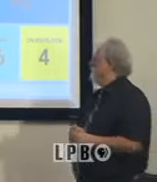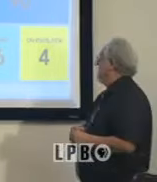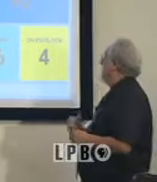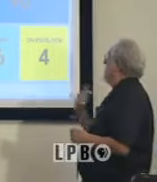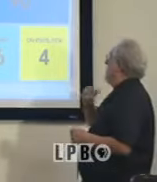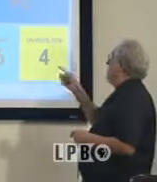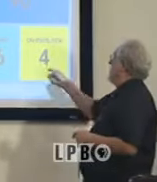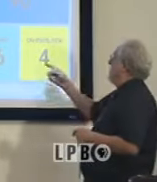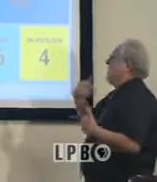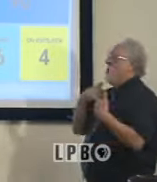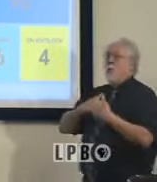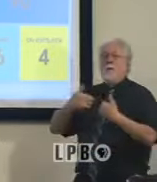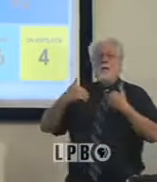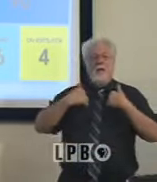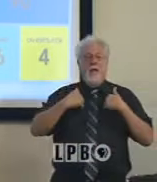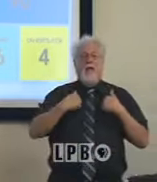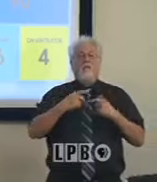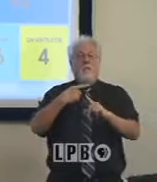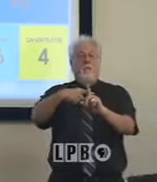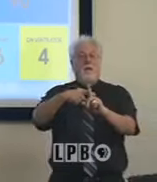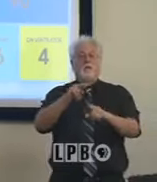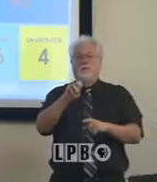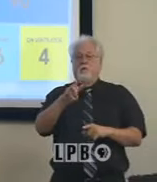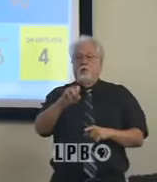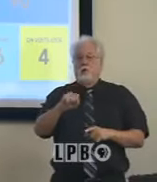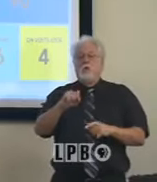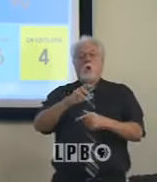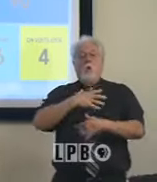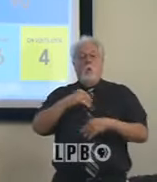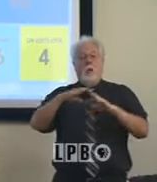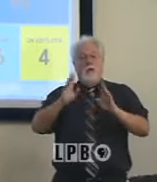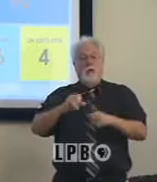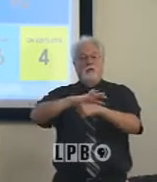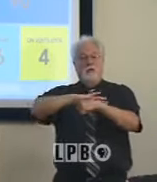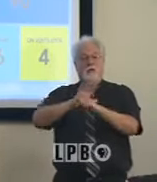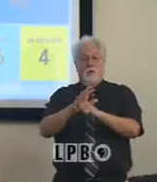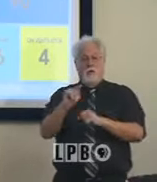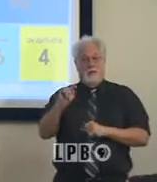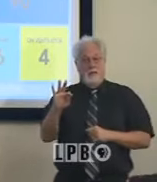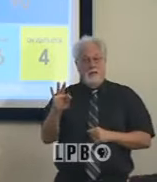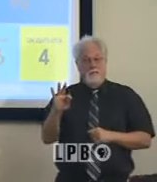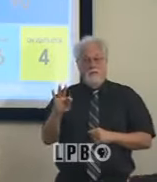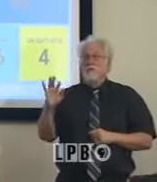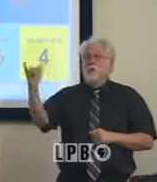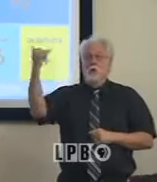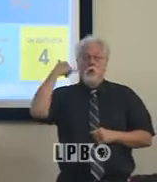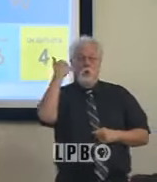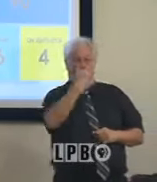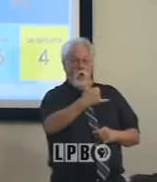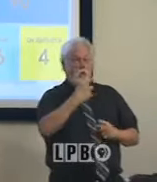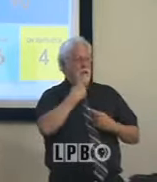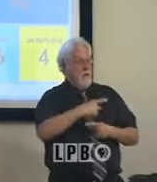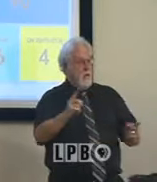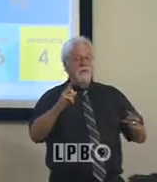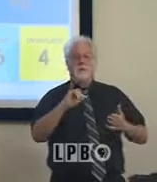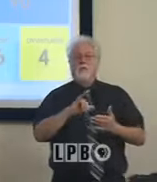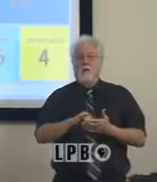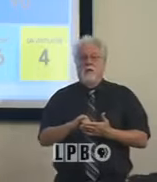We have some positive news. Yesterday on the White House Coronavirus Task Force, we had a call, and it was announced